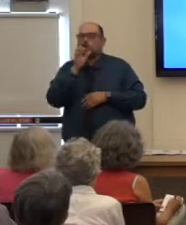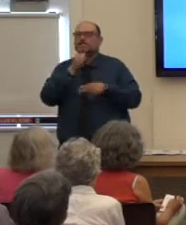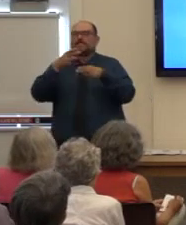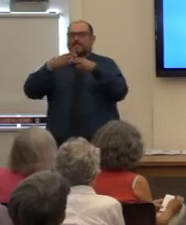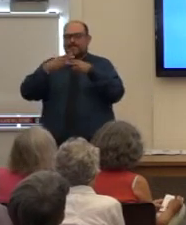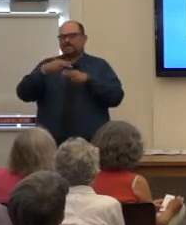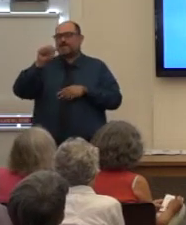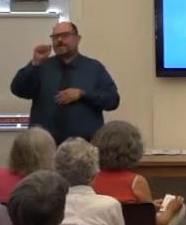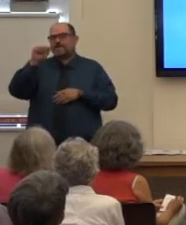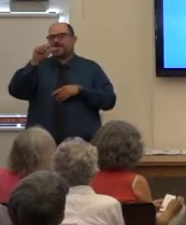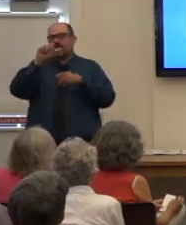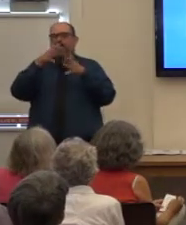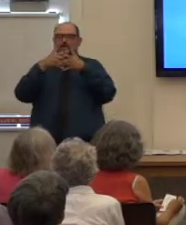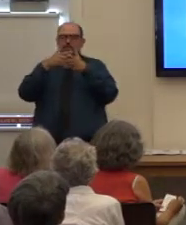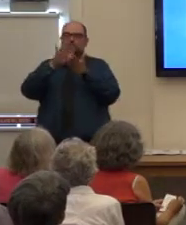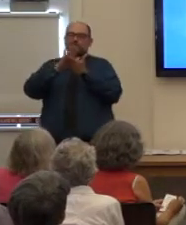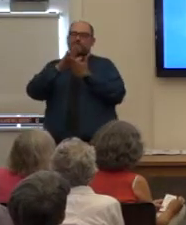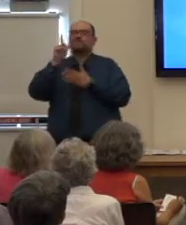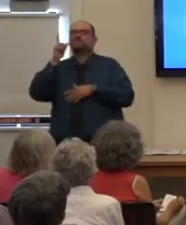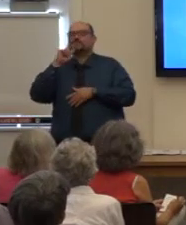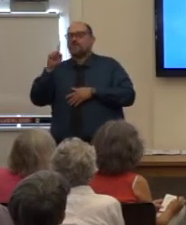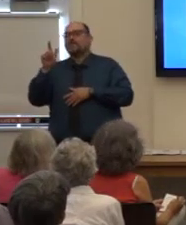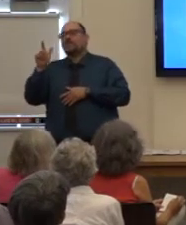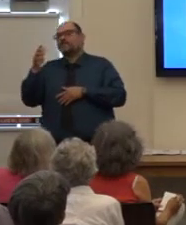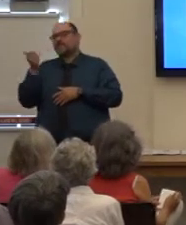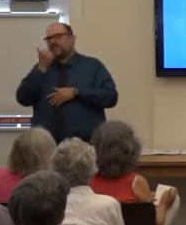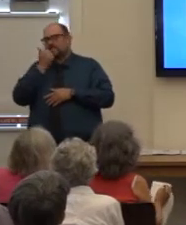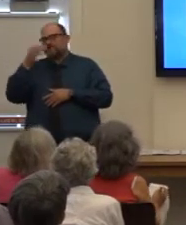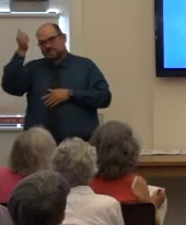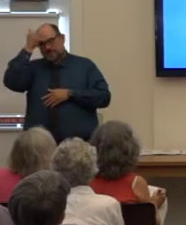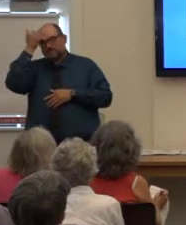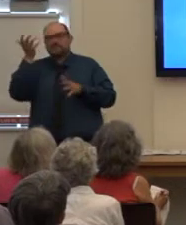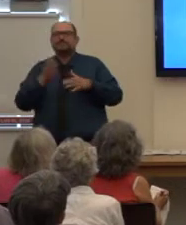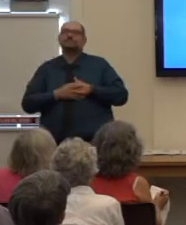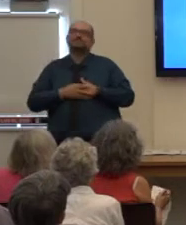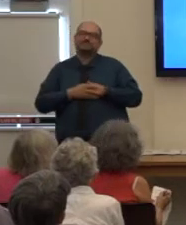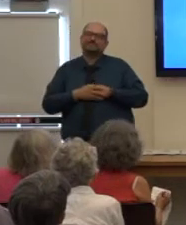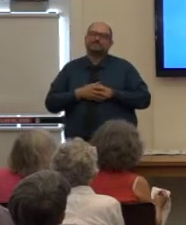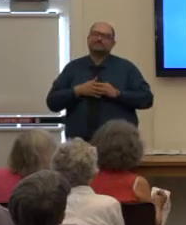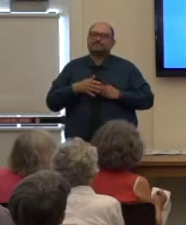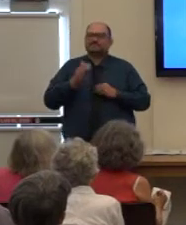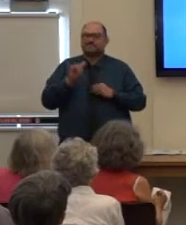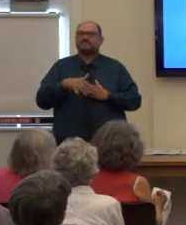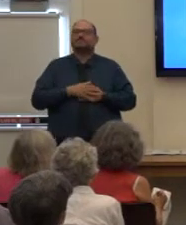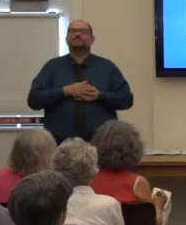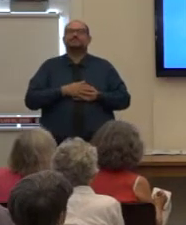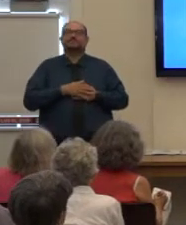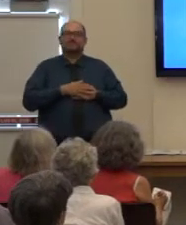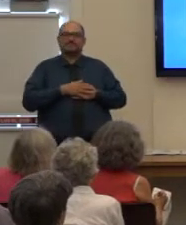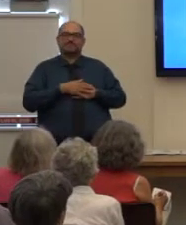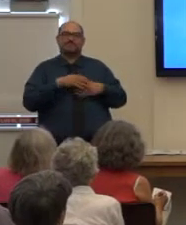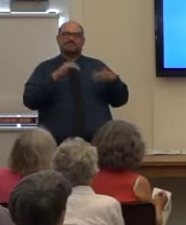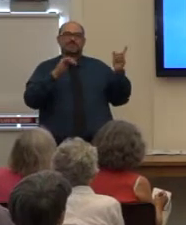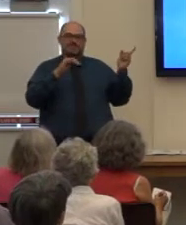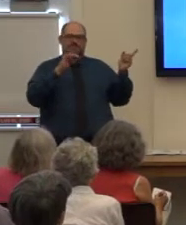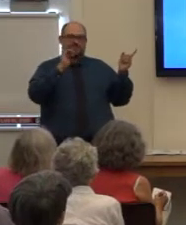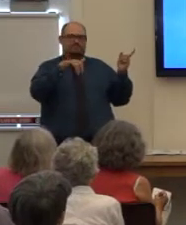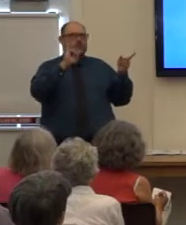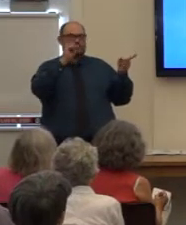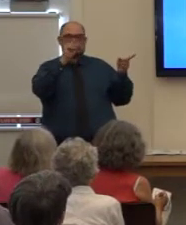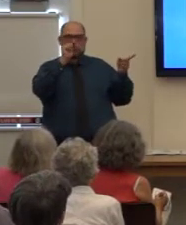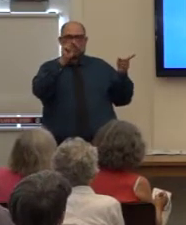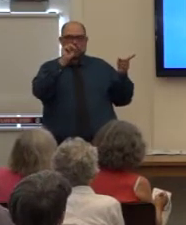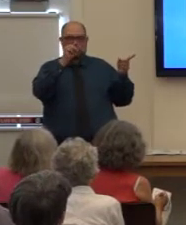This played out in the ways that Joan will talk about later, in the blending of Martha's Vineyard